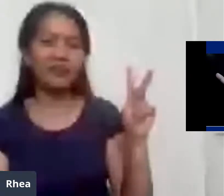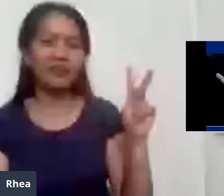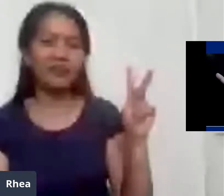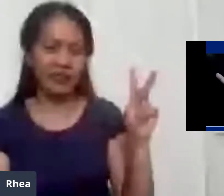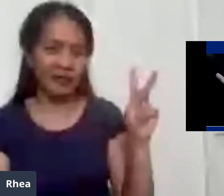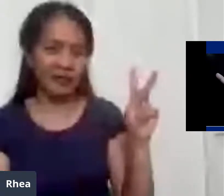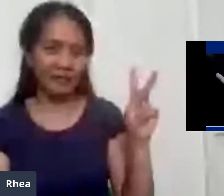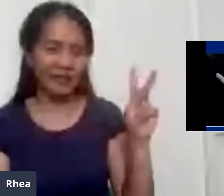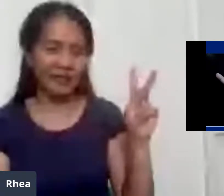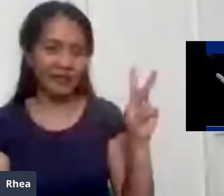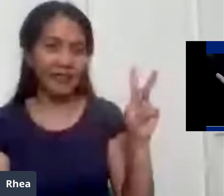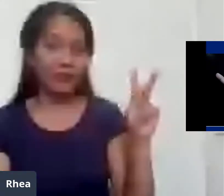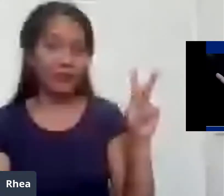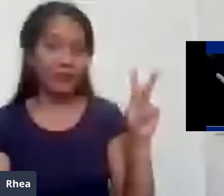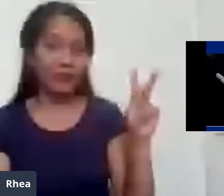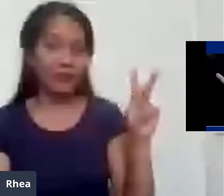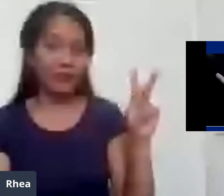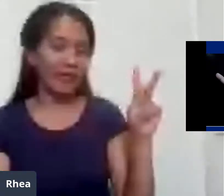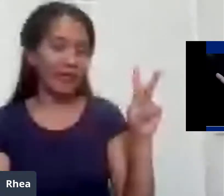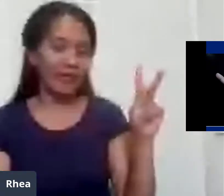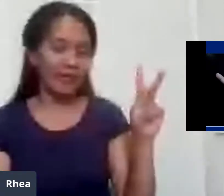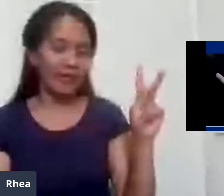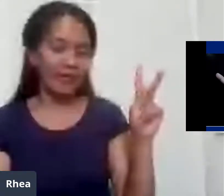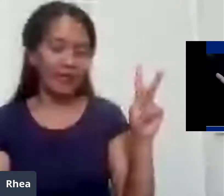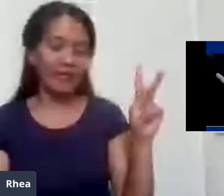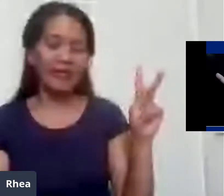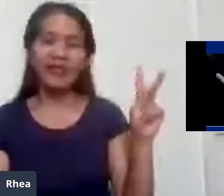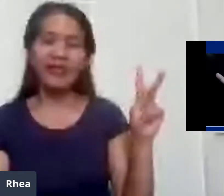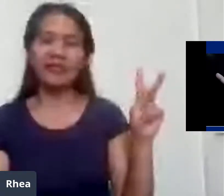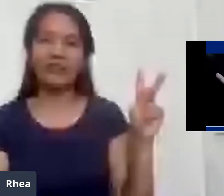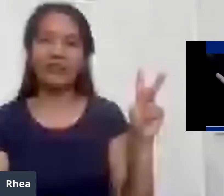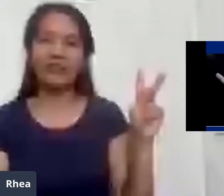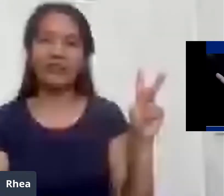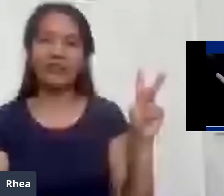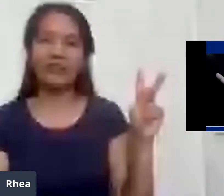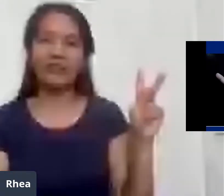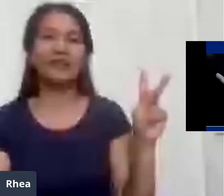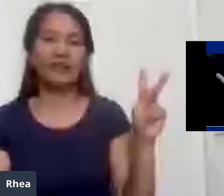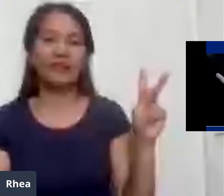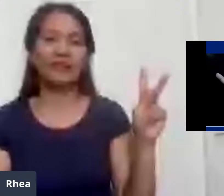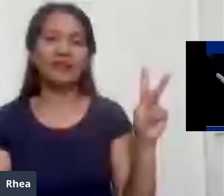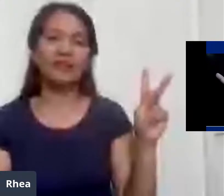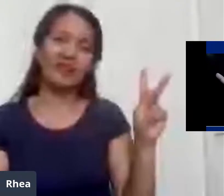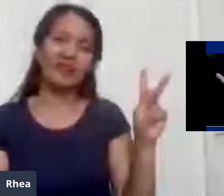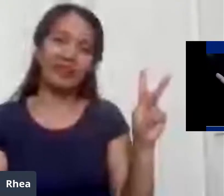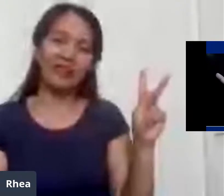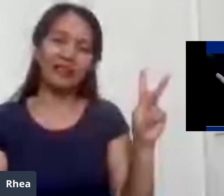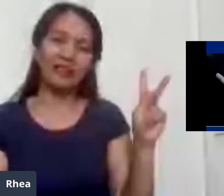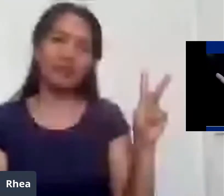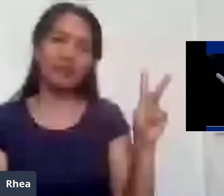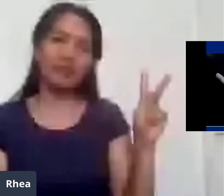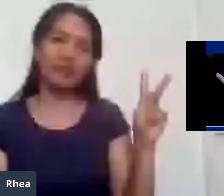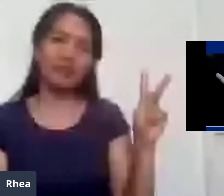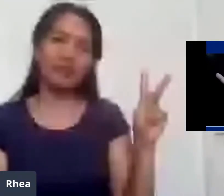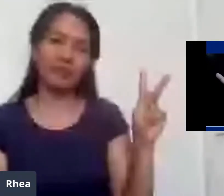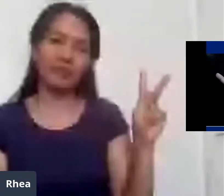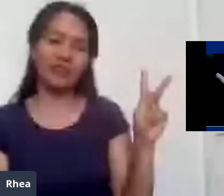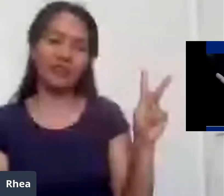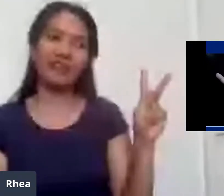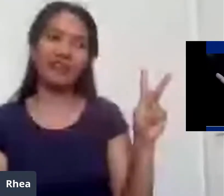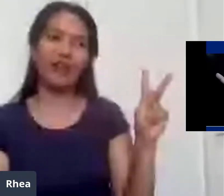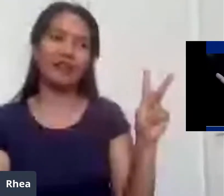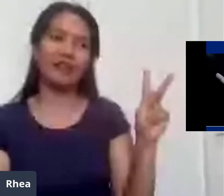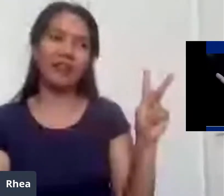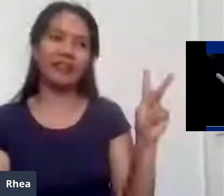in between them. This is letter K. Letter K would be related,